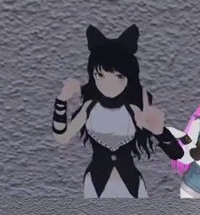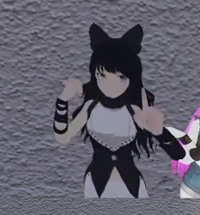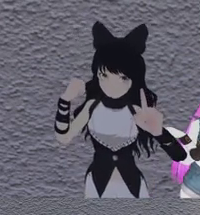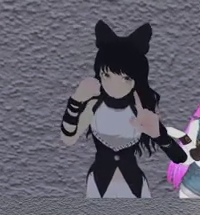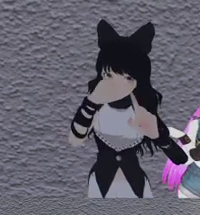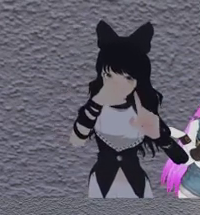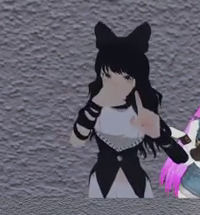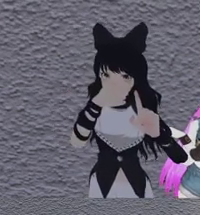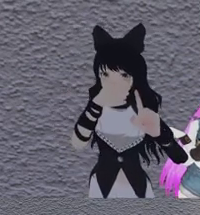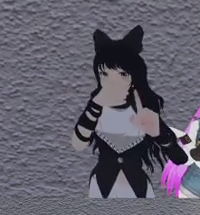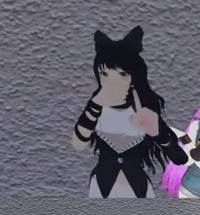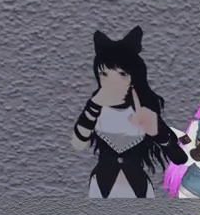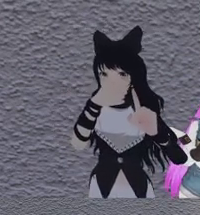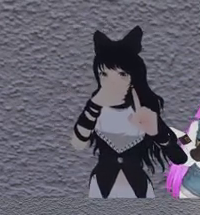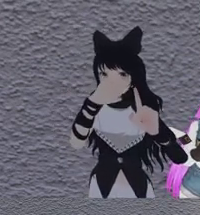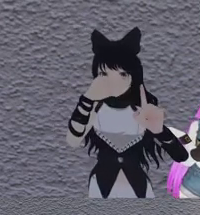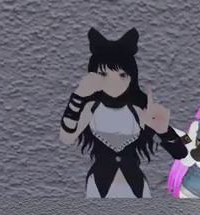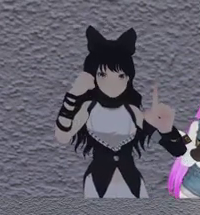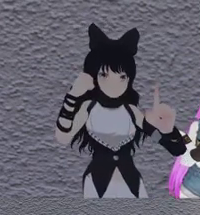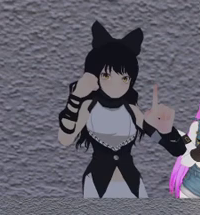Now, this sign, what is it? Hit.